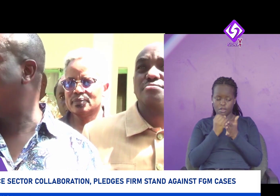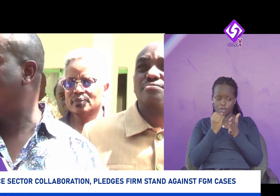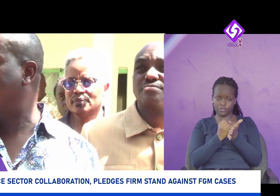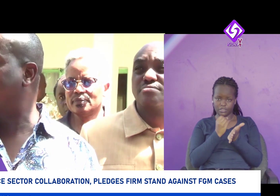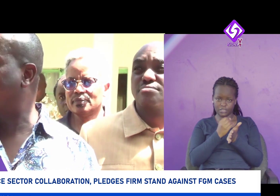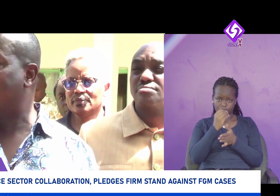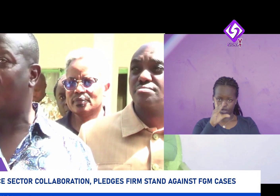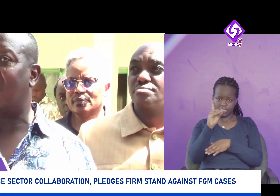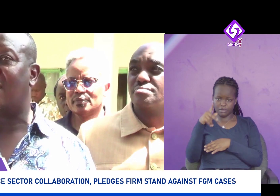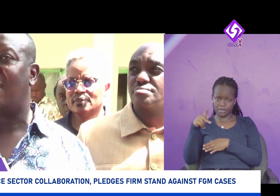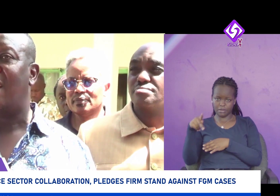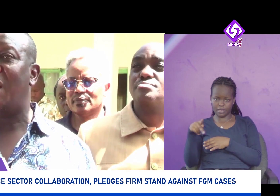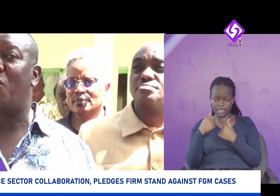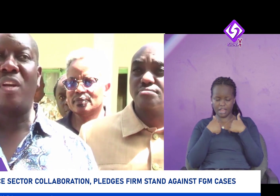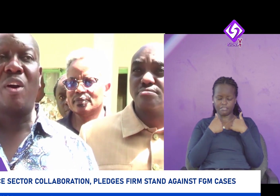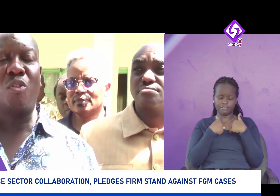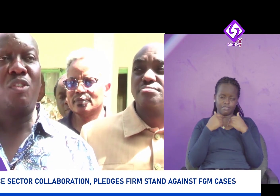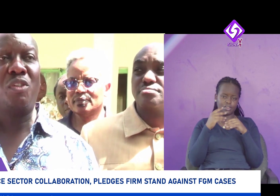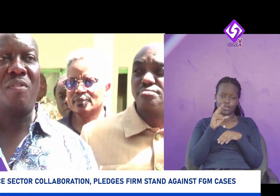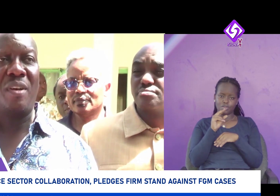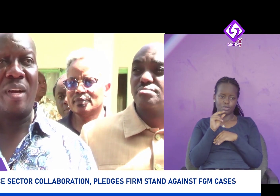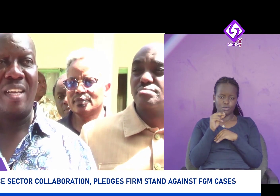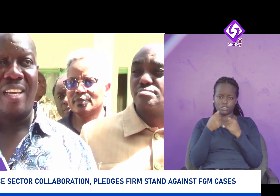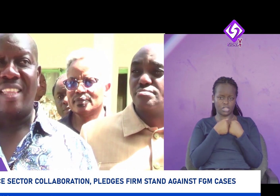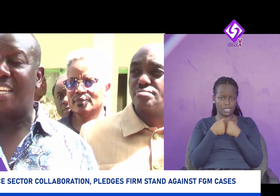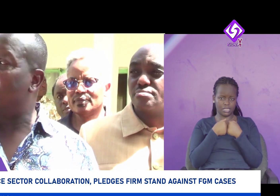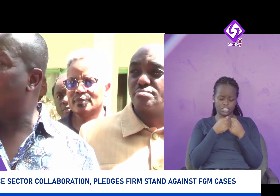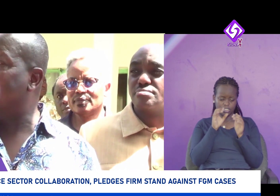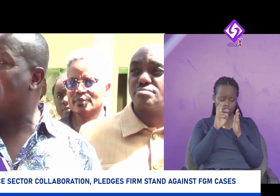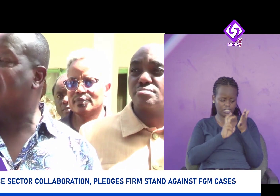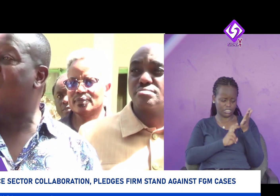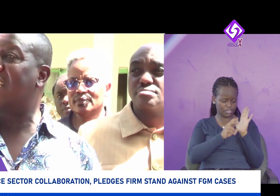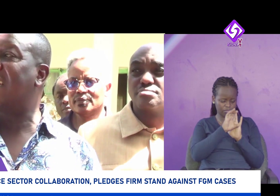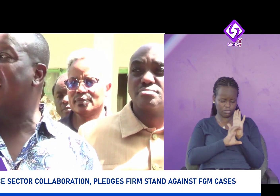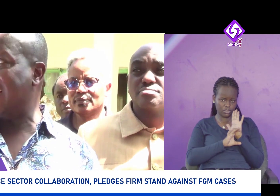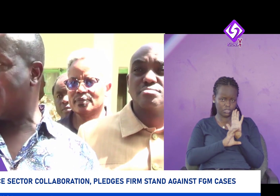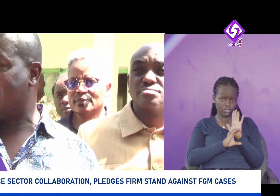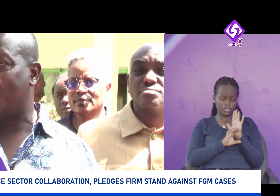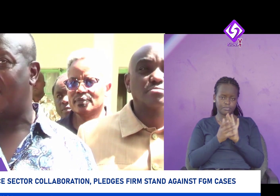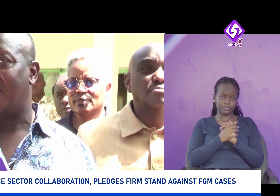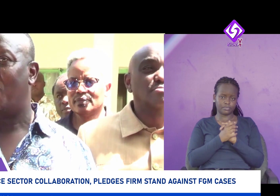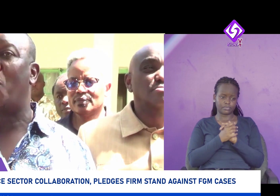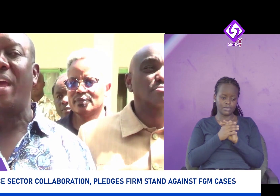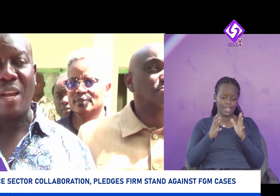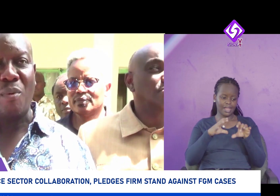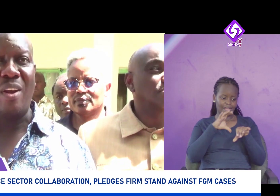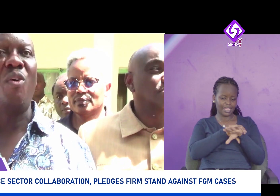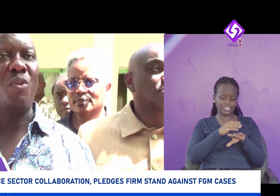with political interference. If we read our constitution very well, the DPP does not get any direction from anyone, no